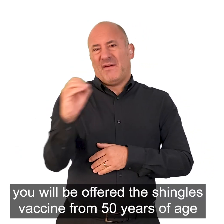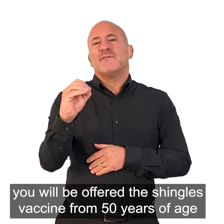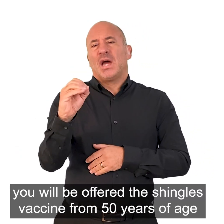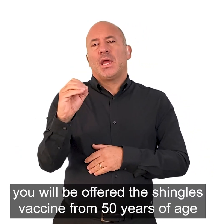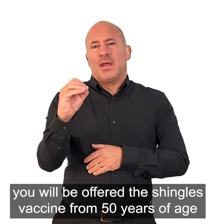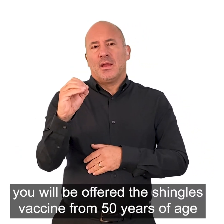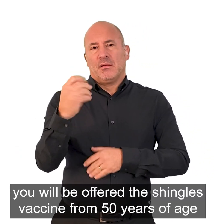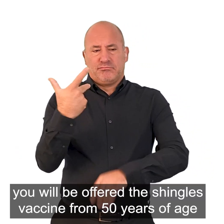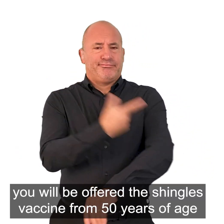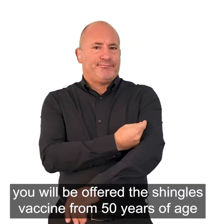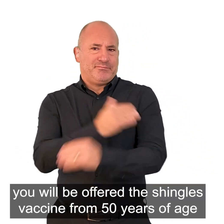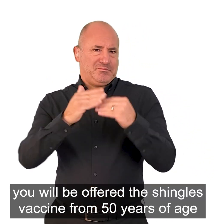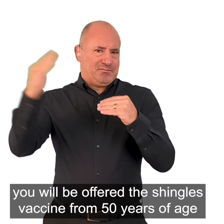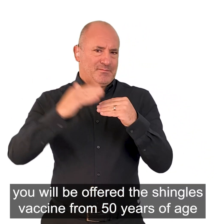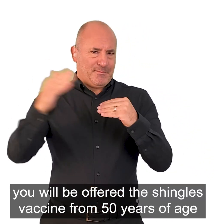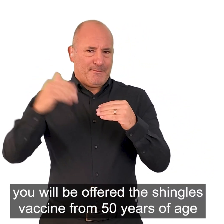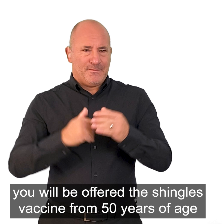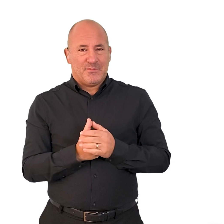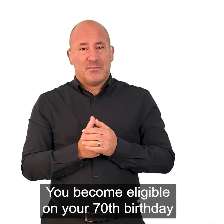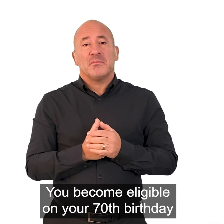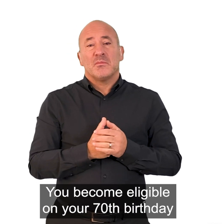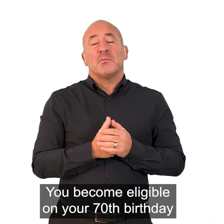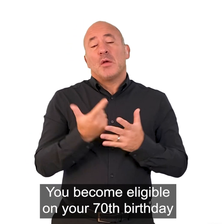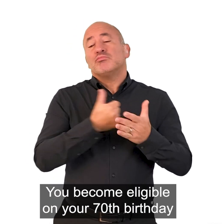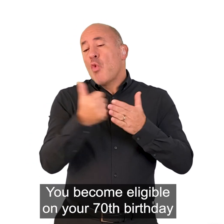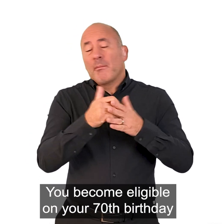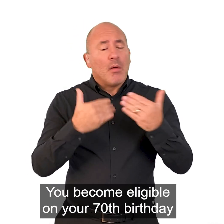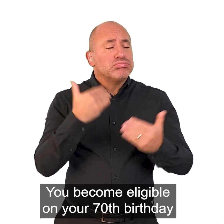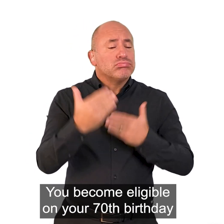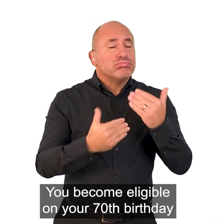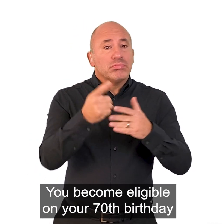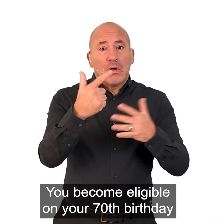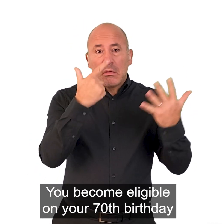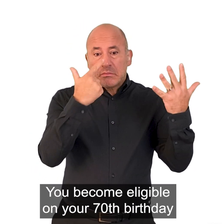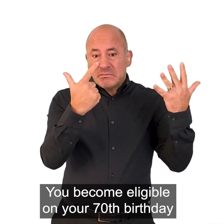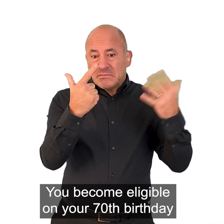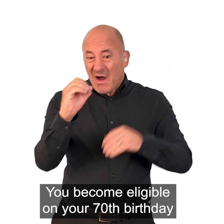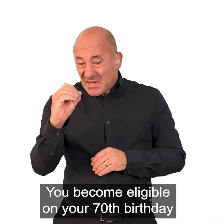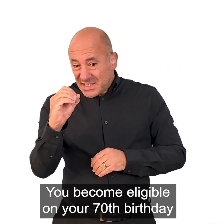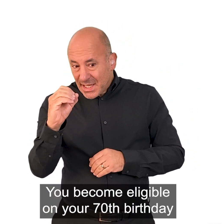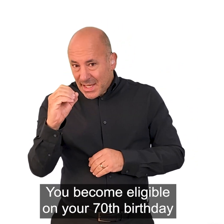from 50 years of age. You become eligible on your 70th birthday.